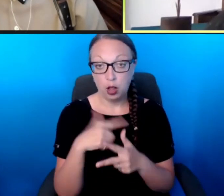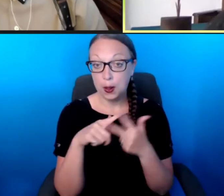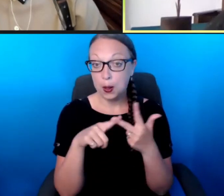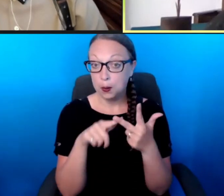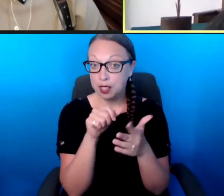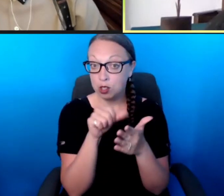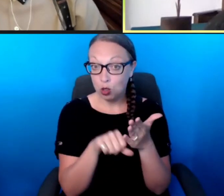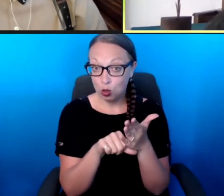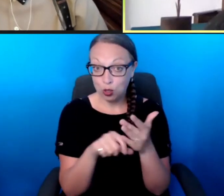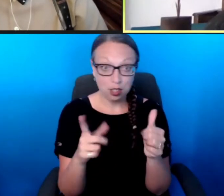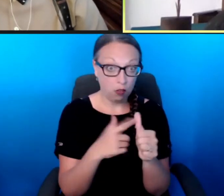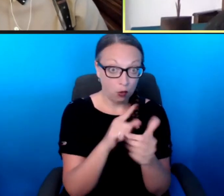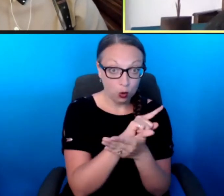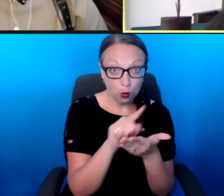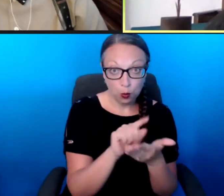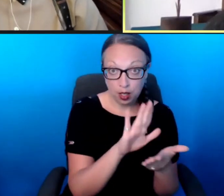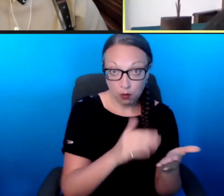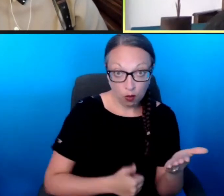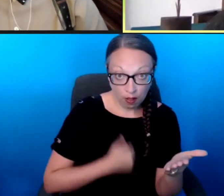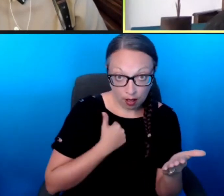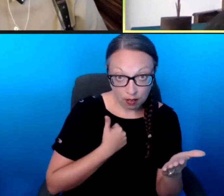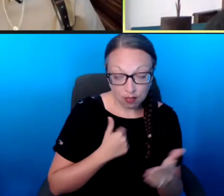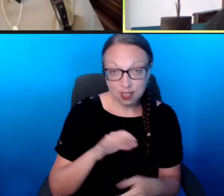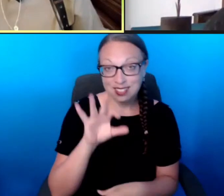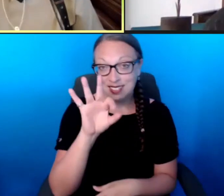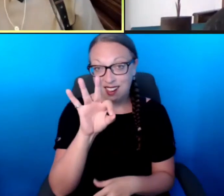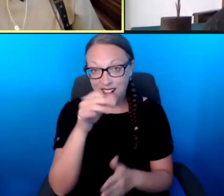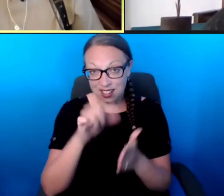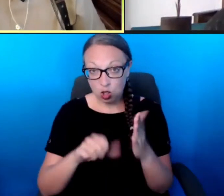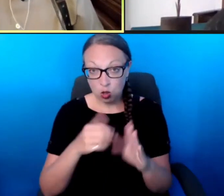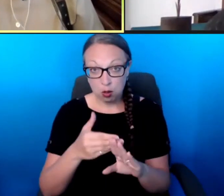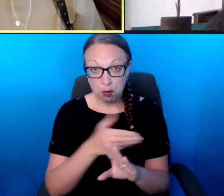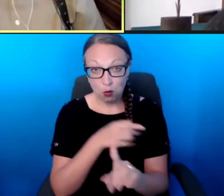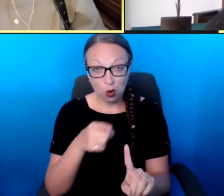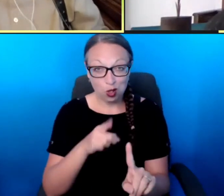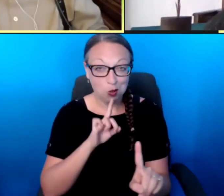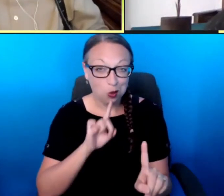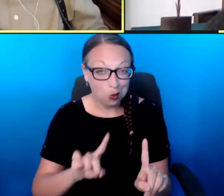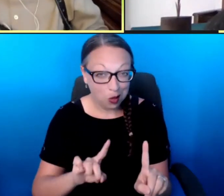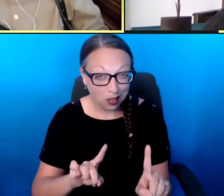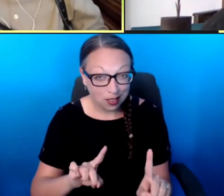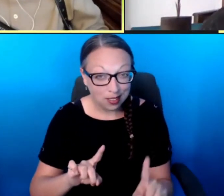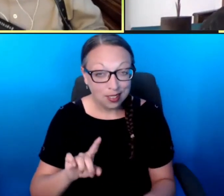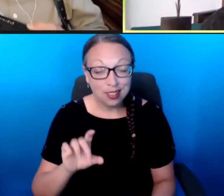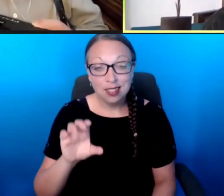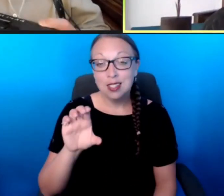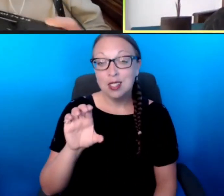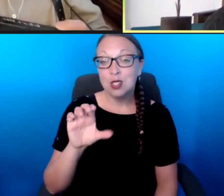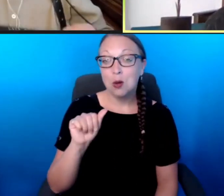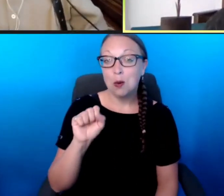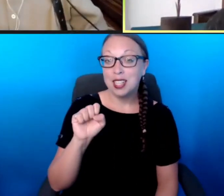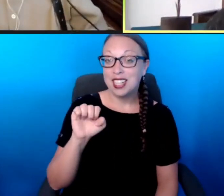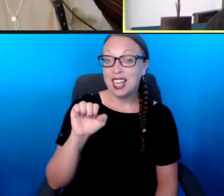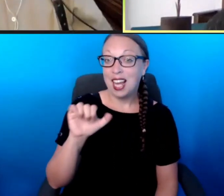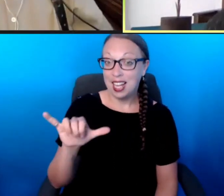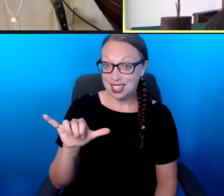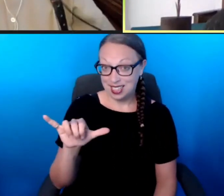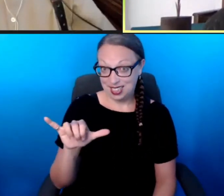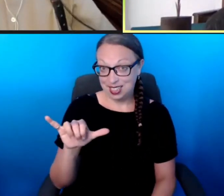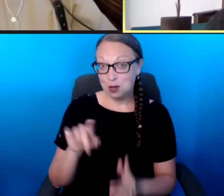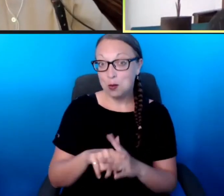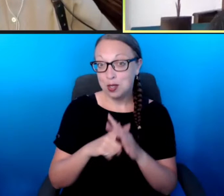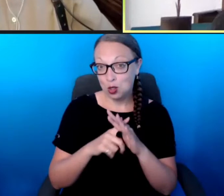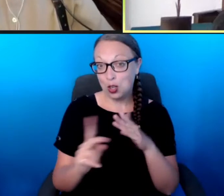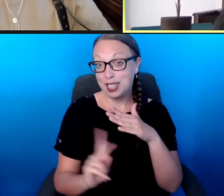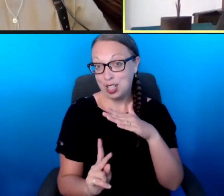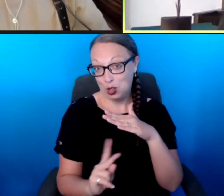life, 9 surgeries before she was 1 year old. Oh. So when Cassie, at this point, was starting kindergarten